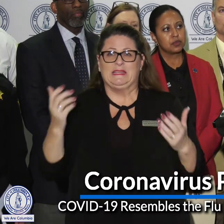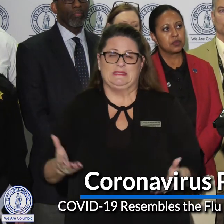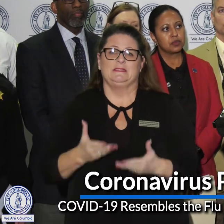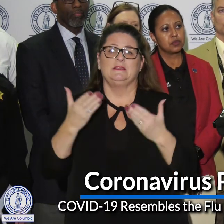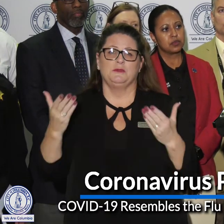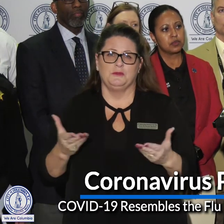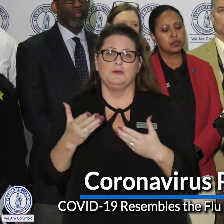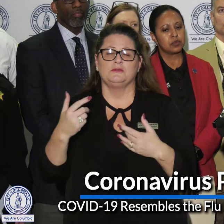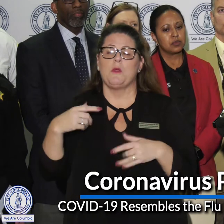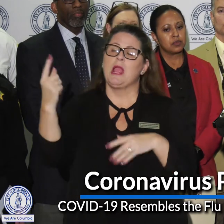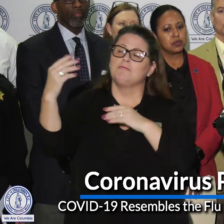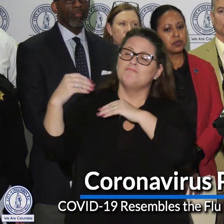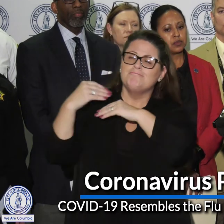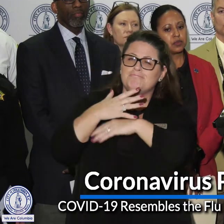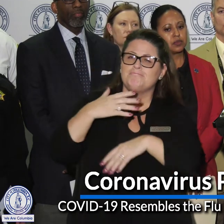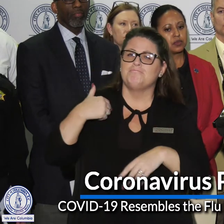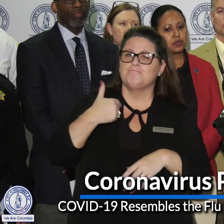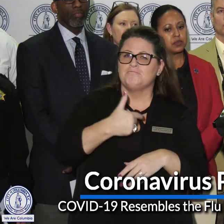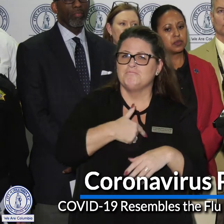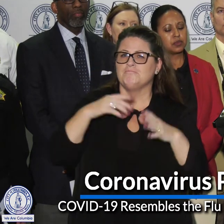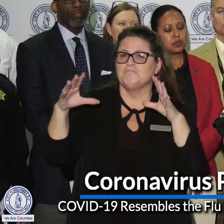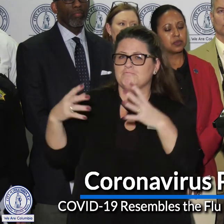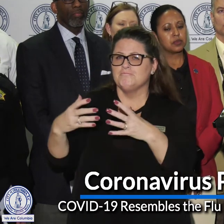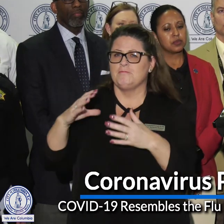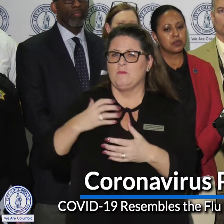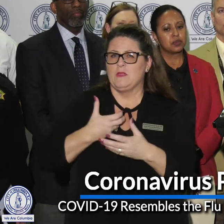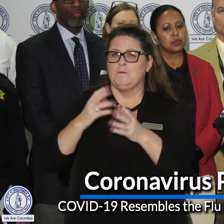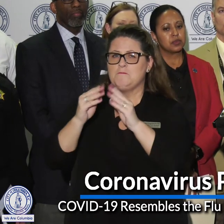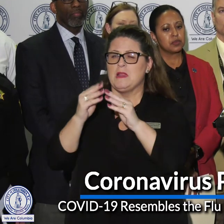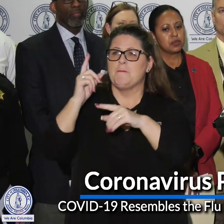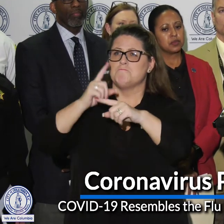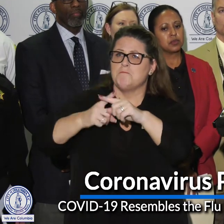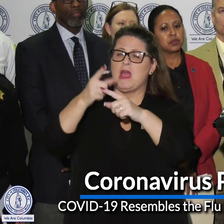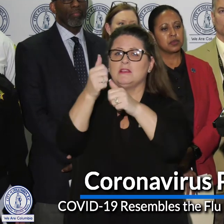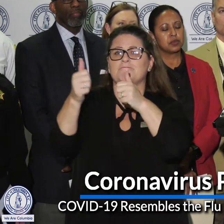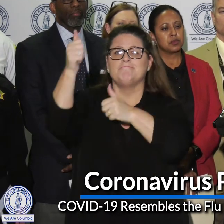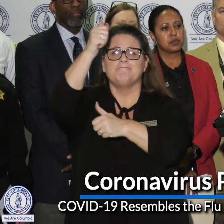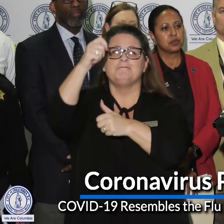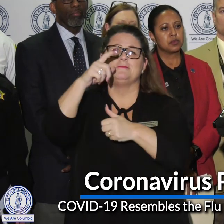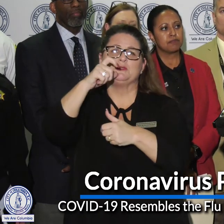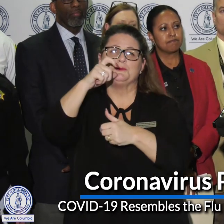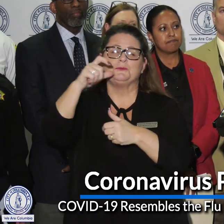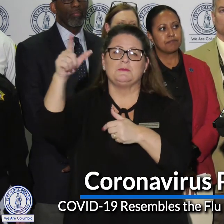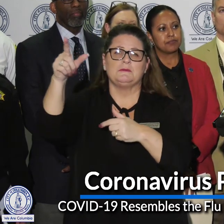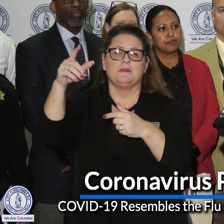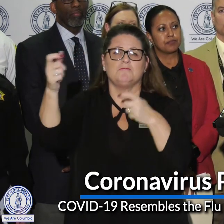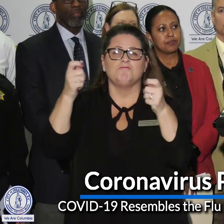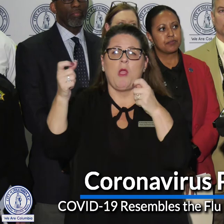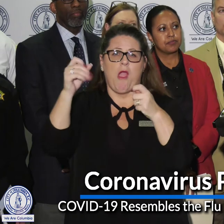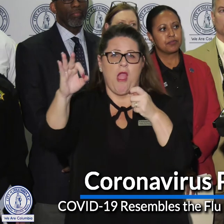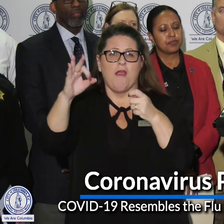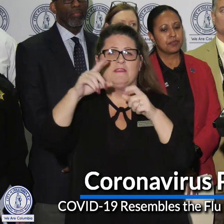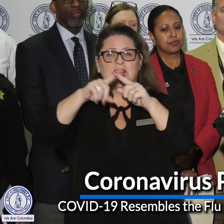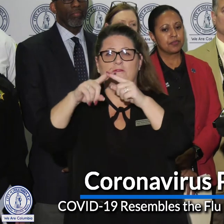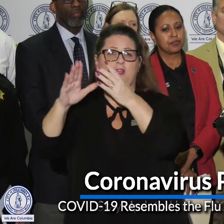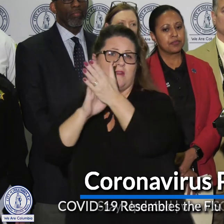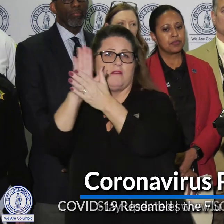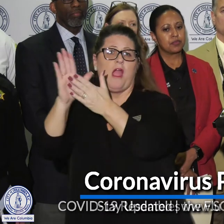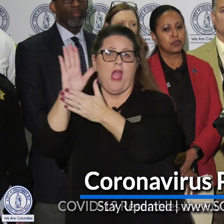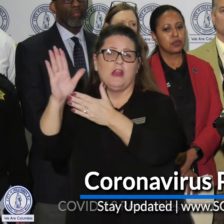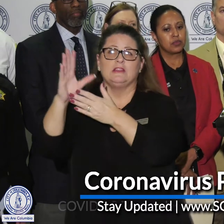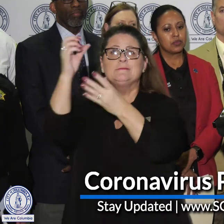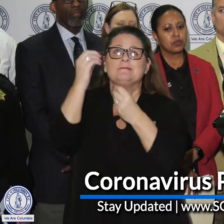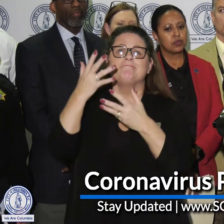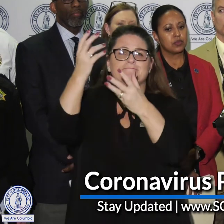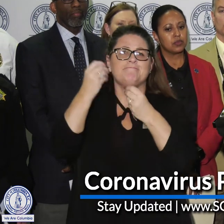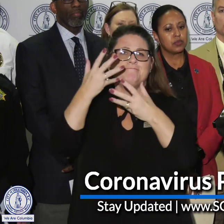good advice and counsel from our institutions of higher learning early today, and we're going to continue staying